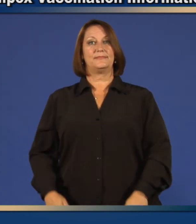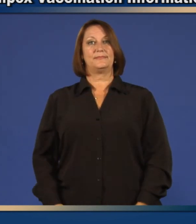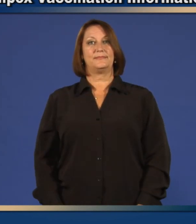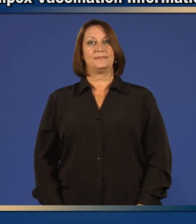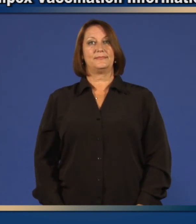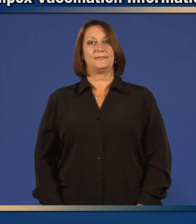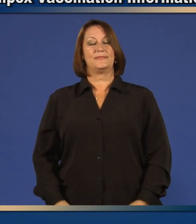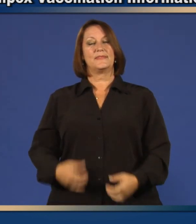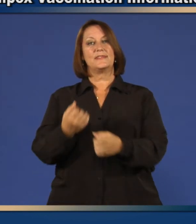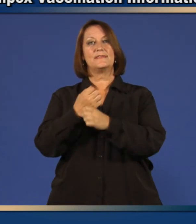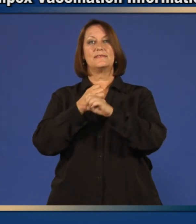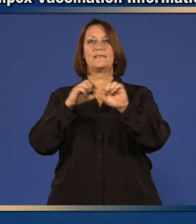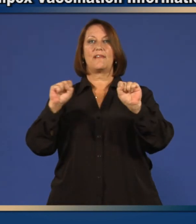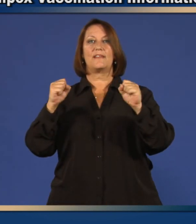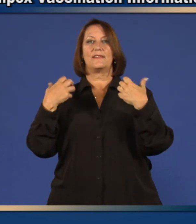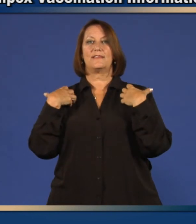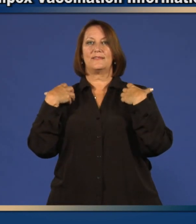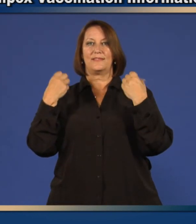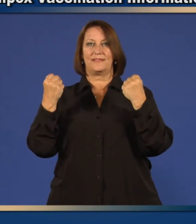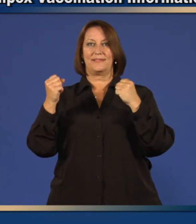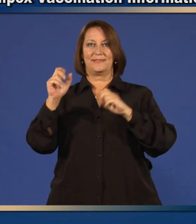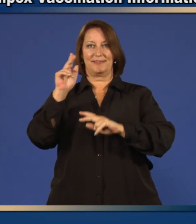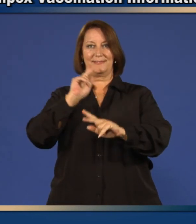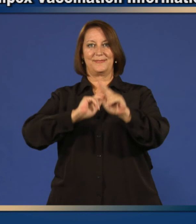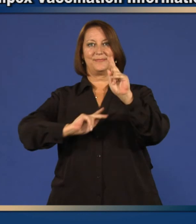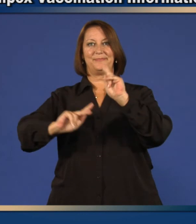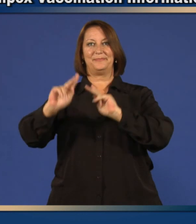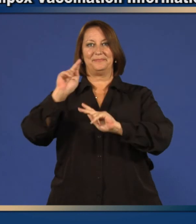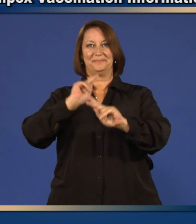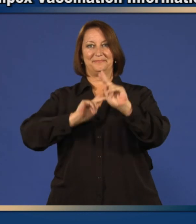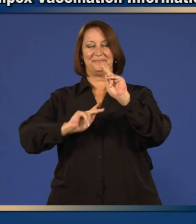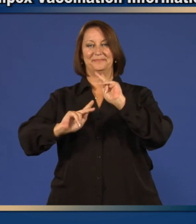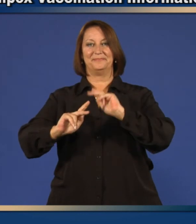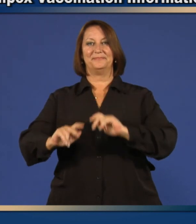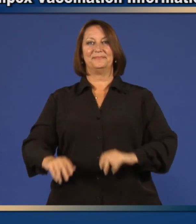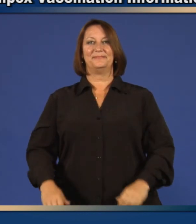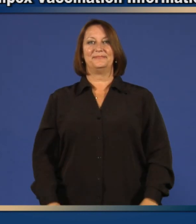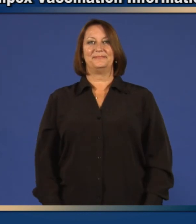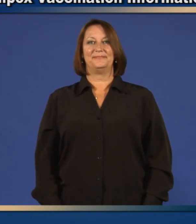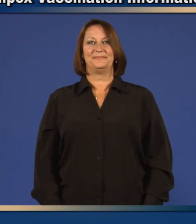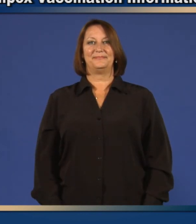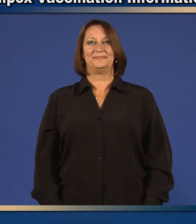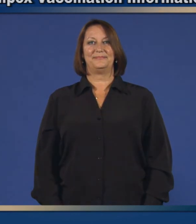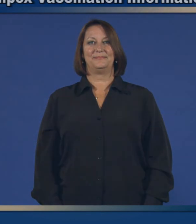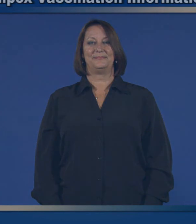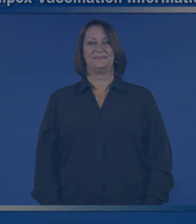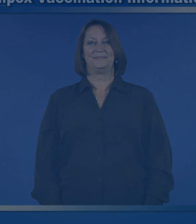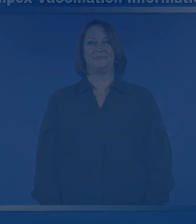Safer, healthier people.